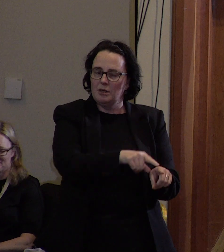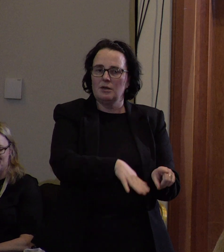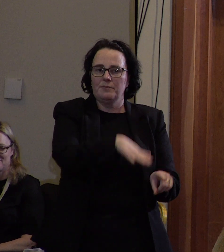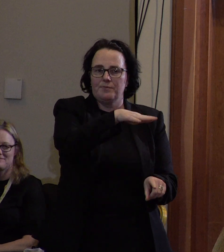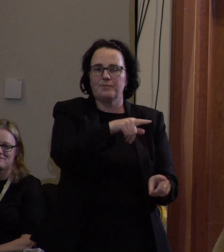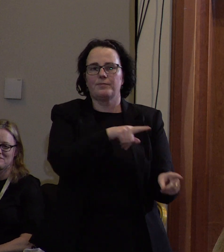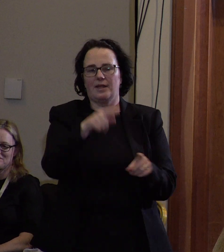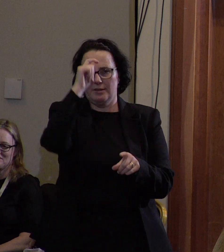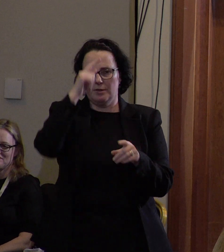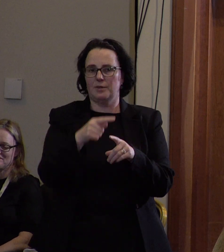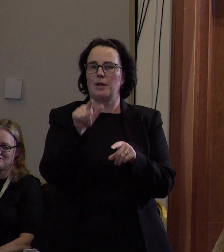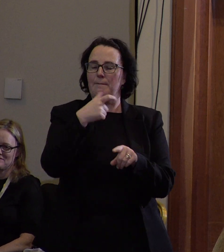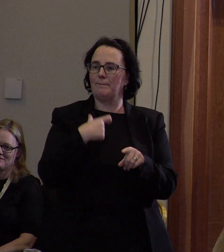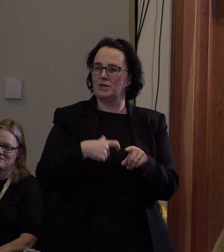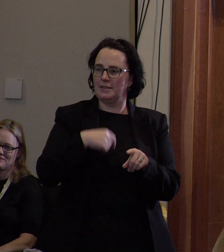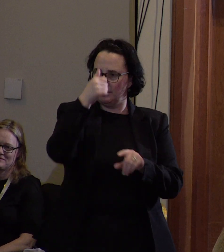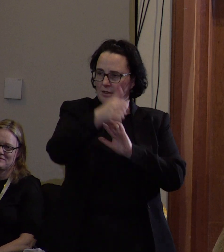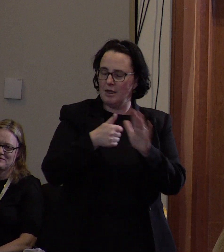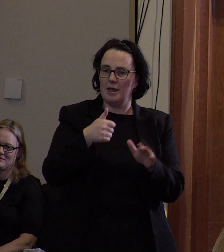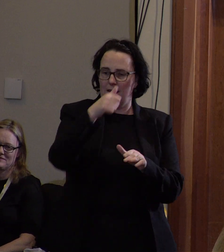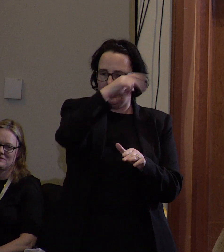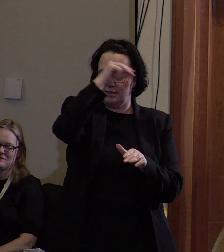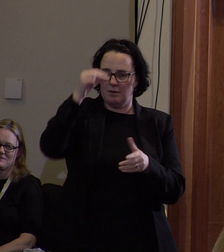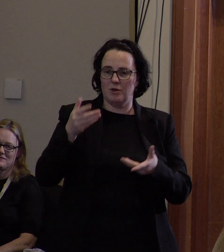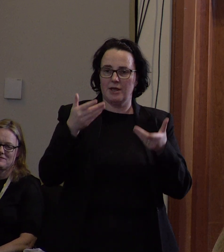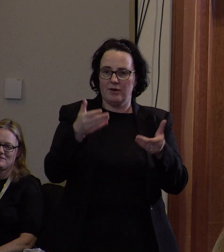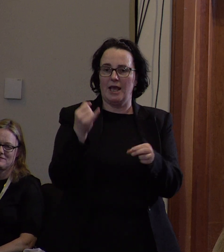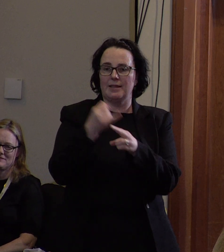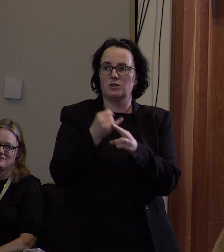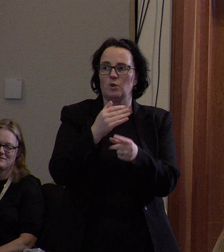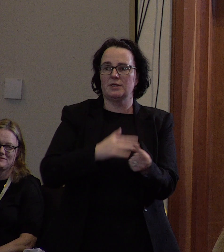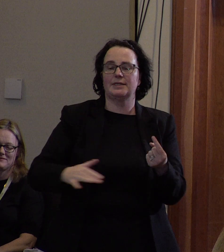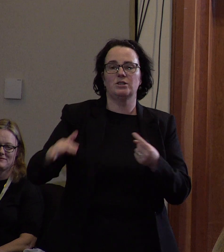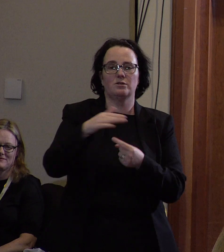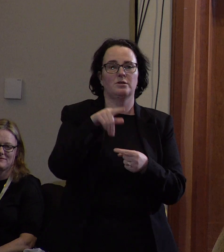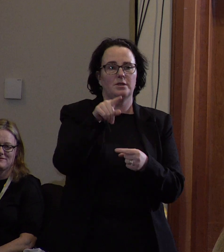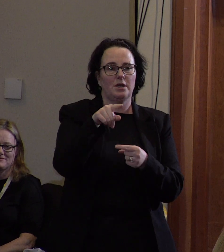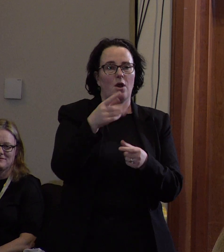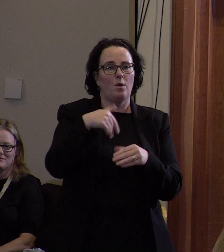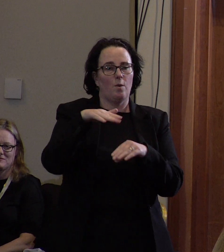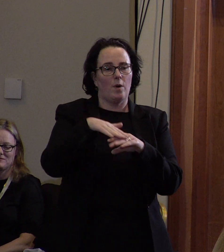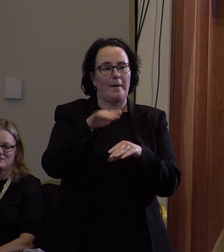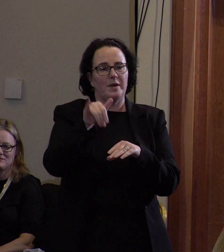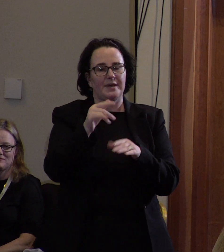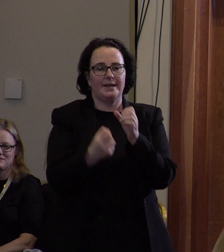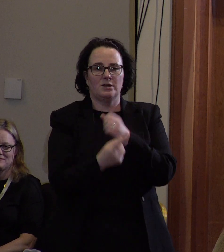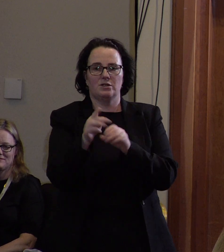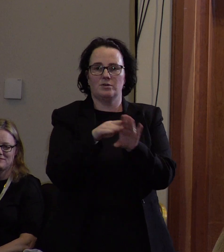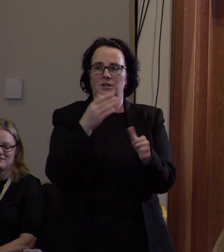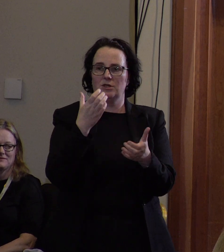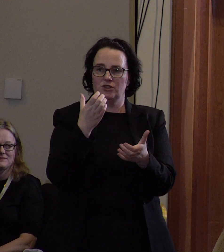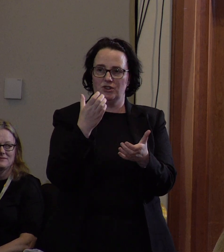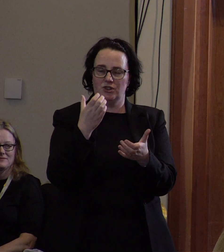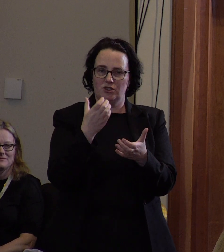personal experiences, an example was given that in our school situations where there may be an issue with a child, it's